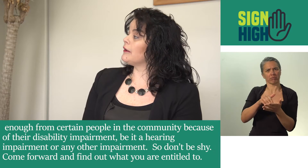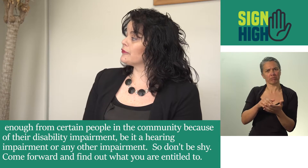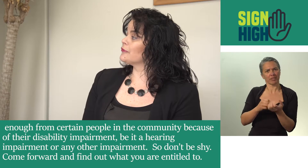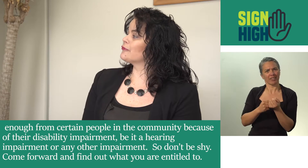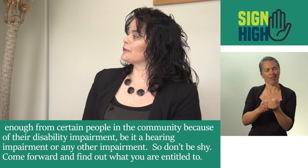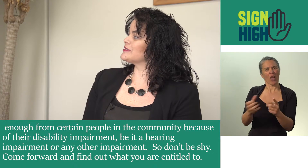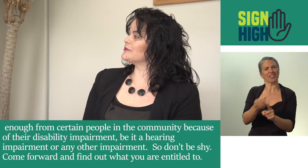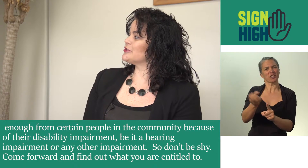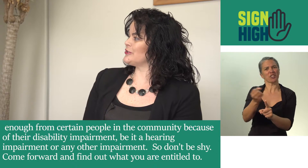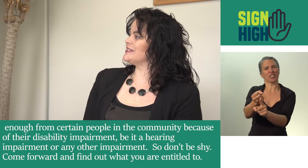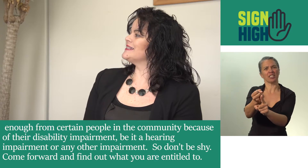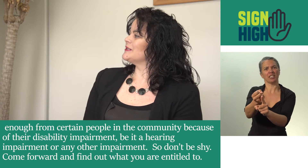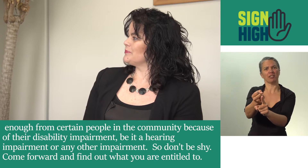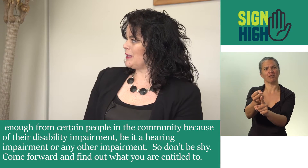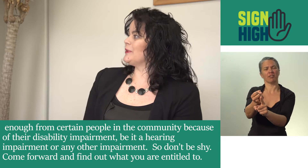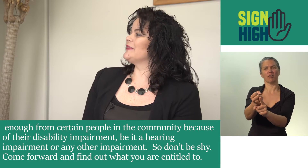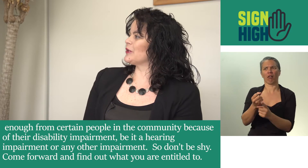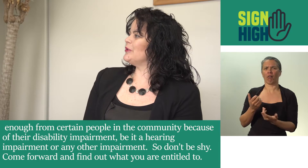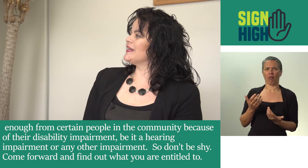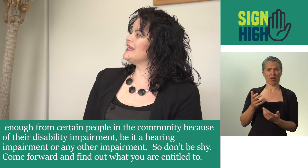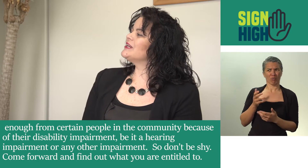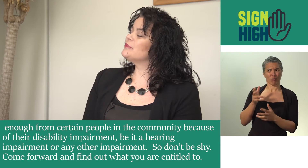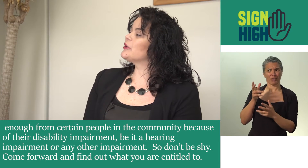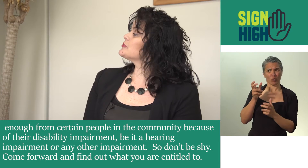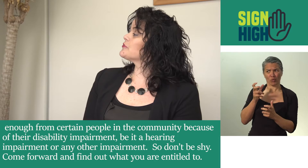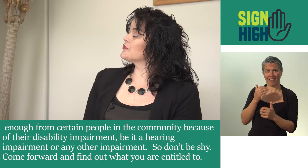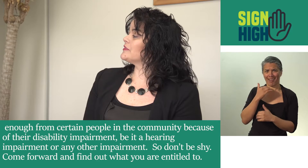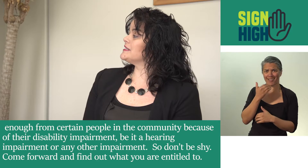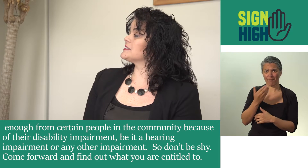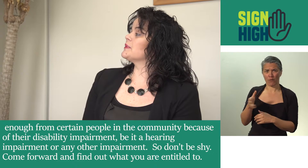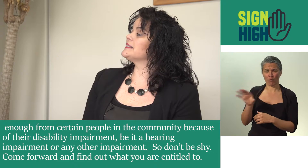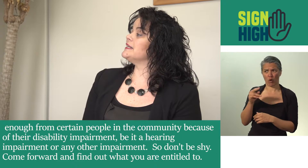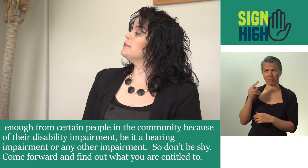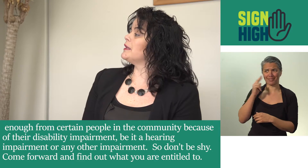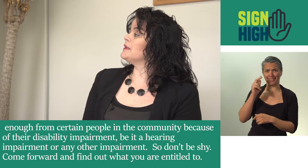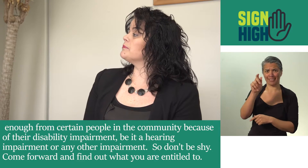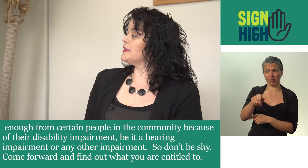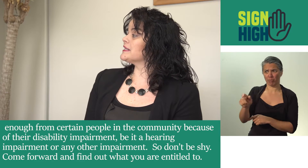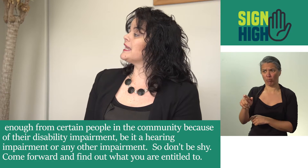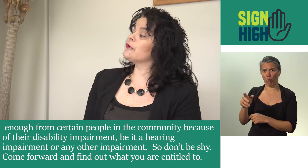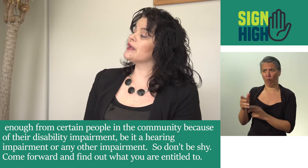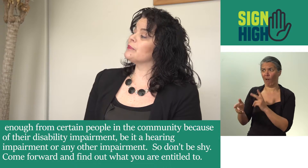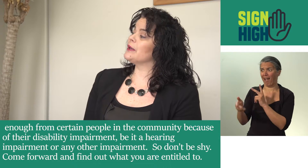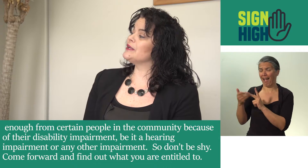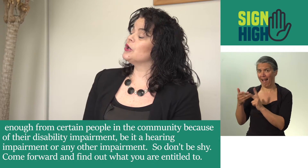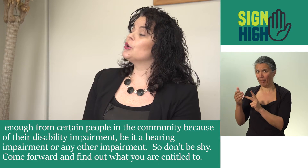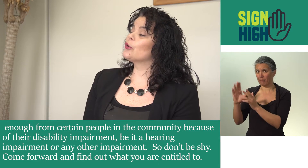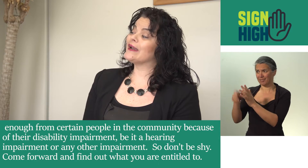enough from certain people in the community because of their disability impairment, be it a hearing impairment or any